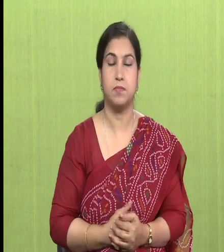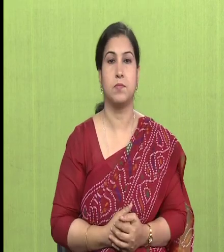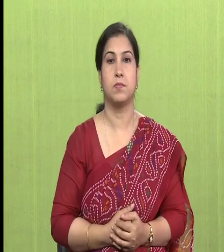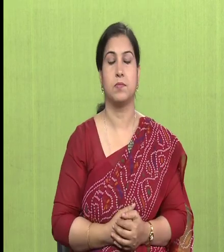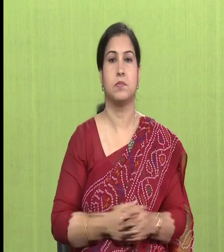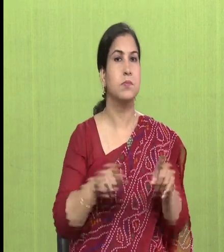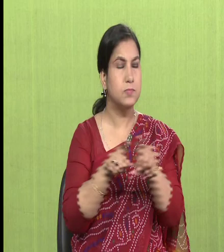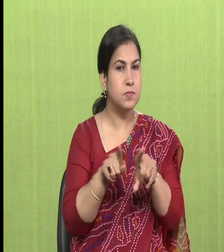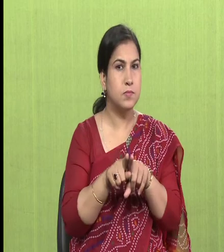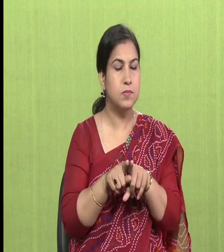and government.